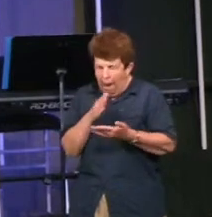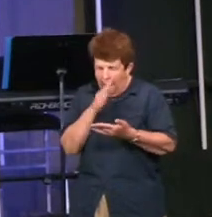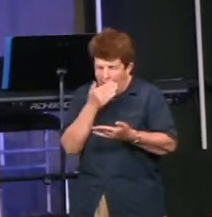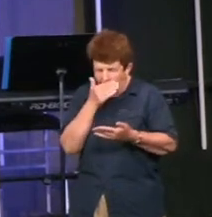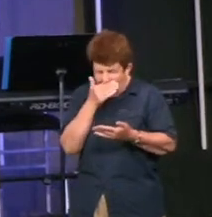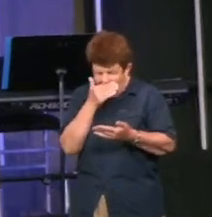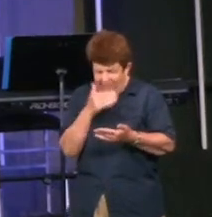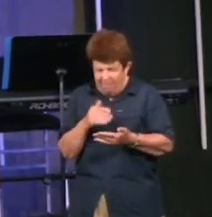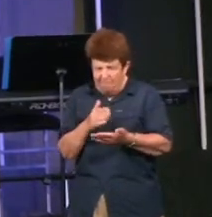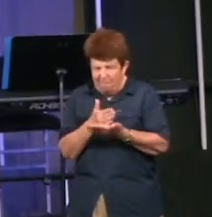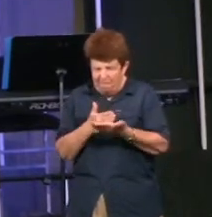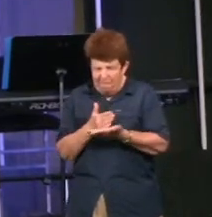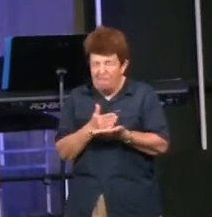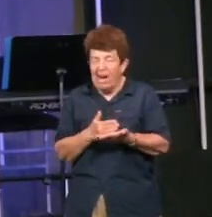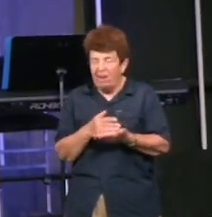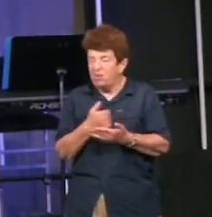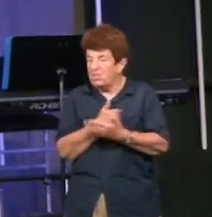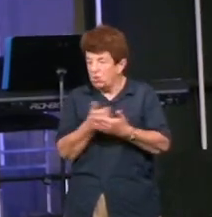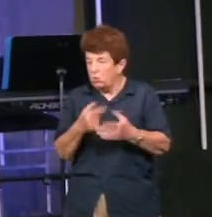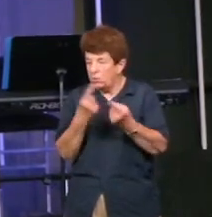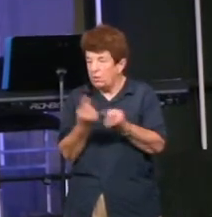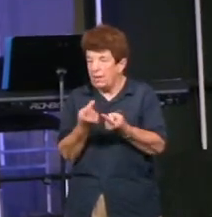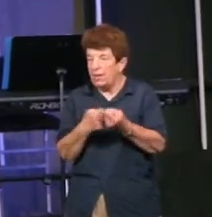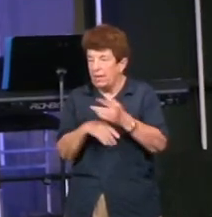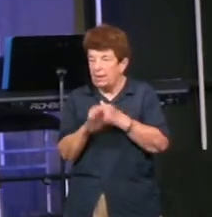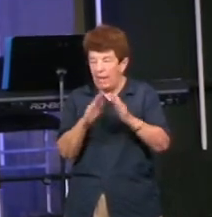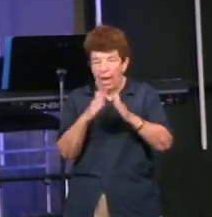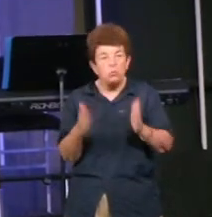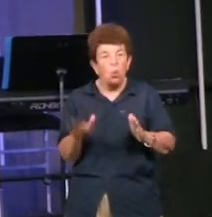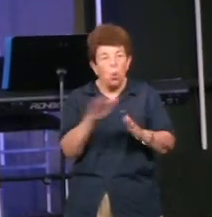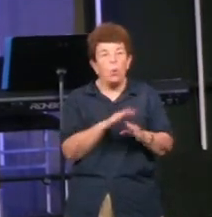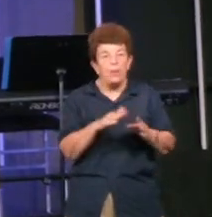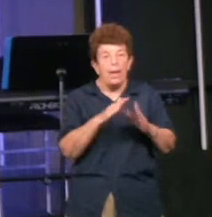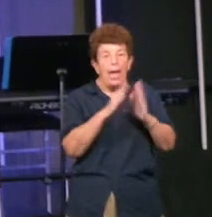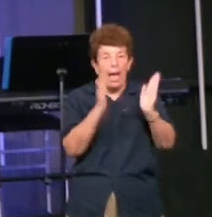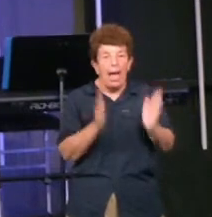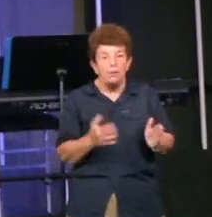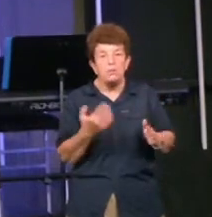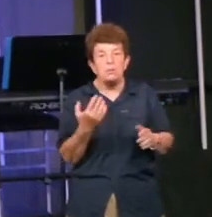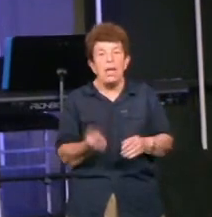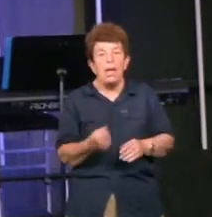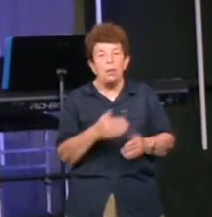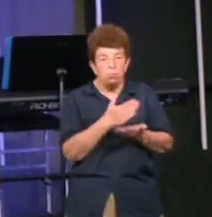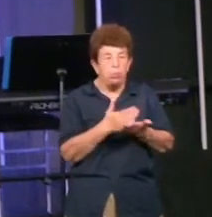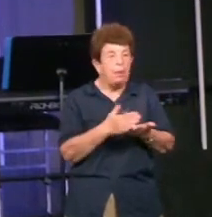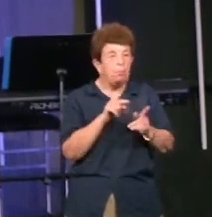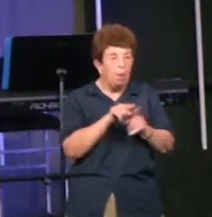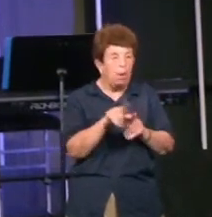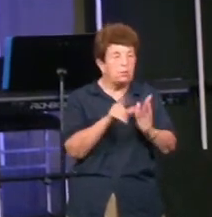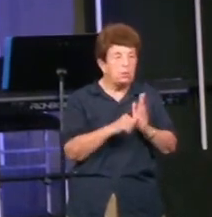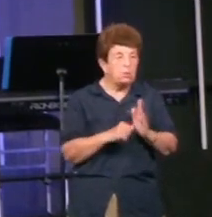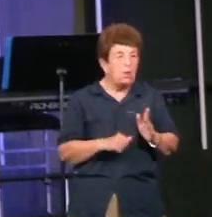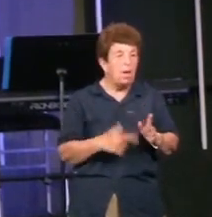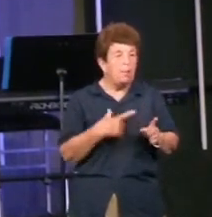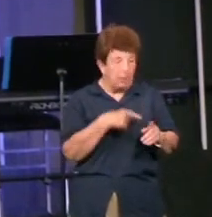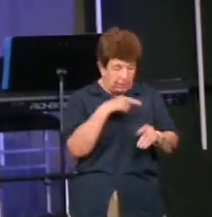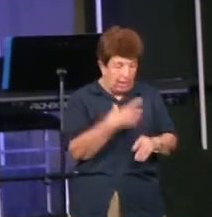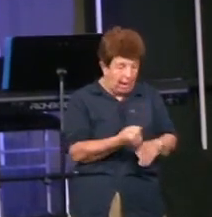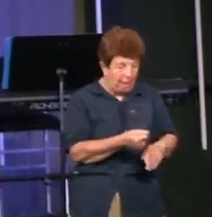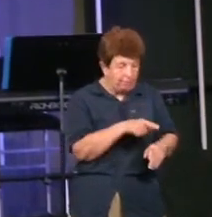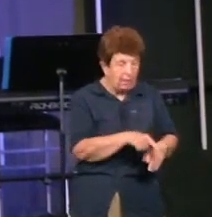was a household staple. All houses had bread most of the time because they could have